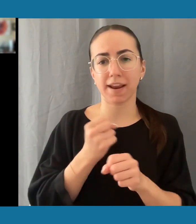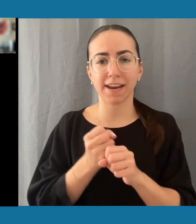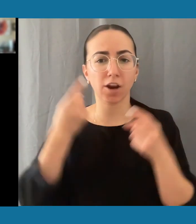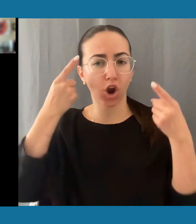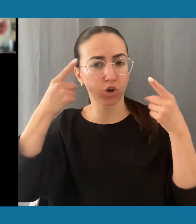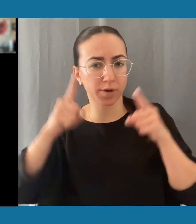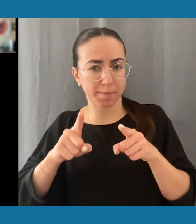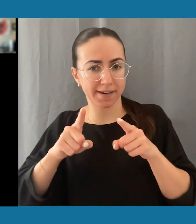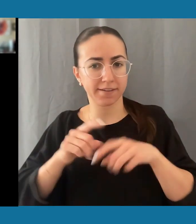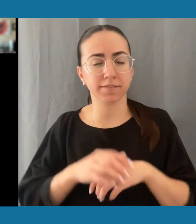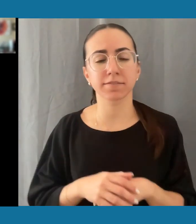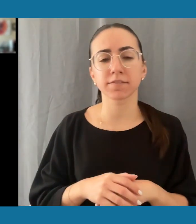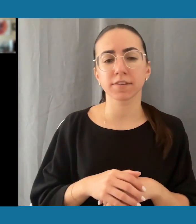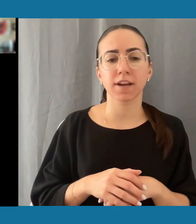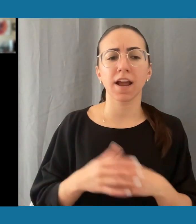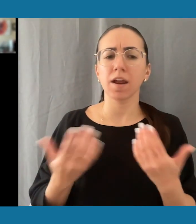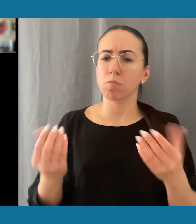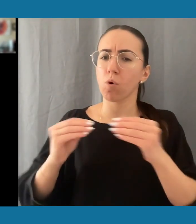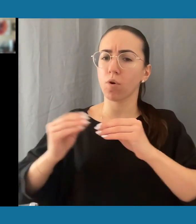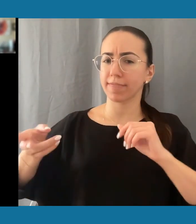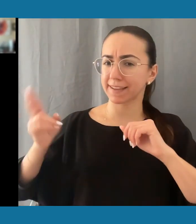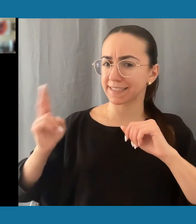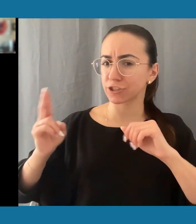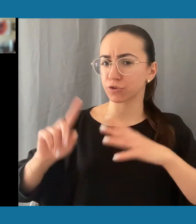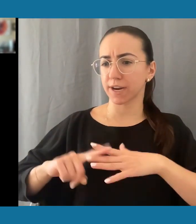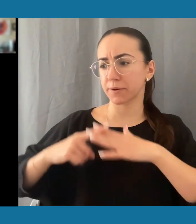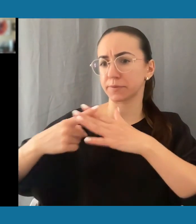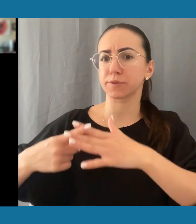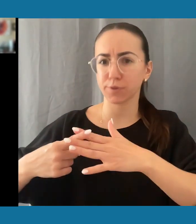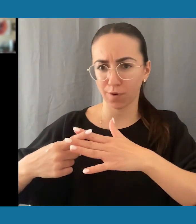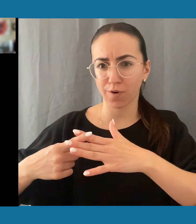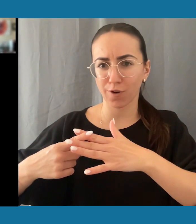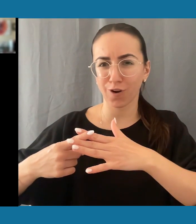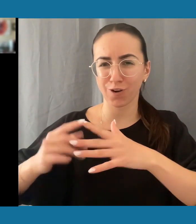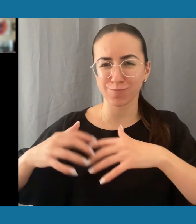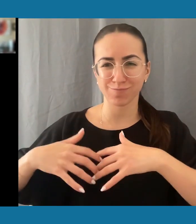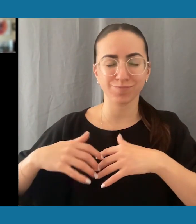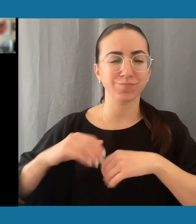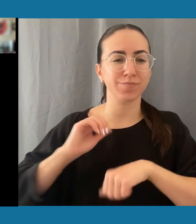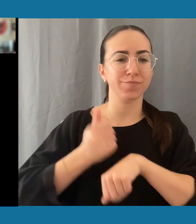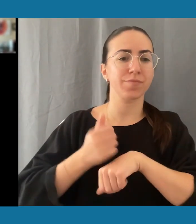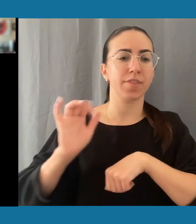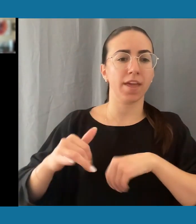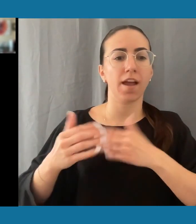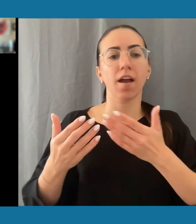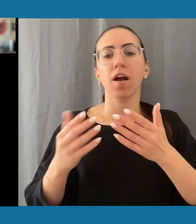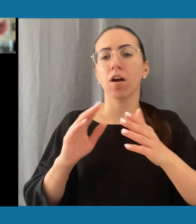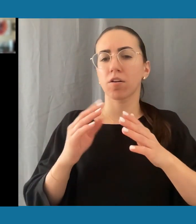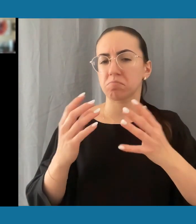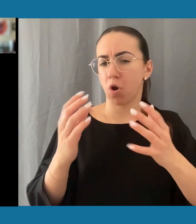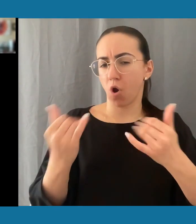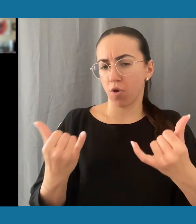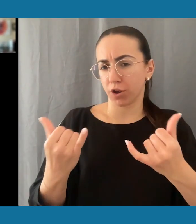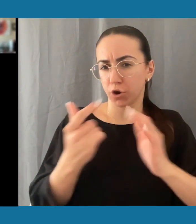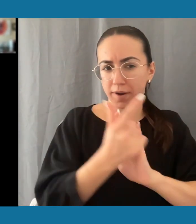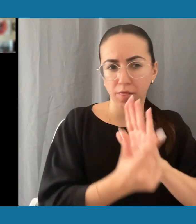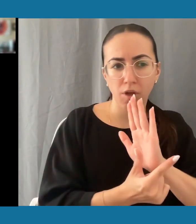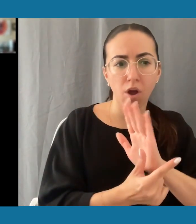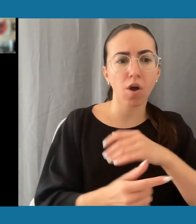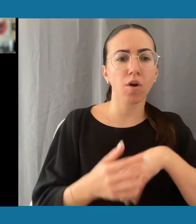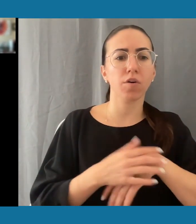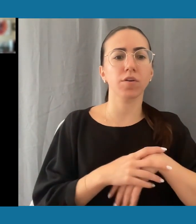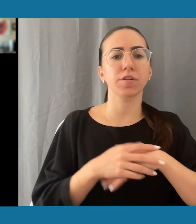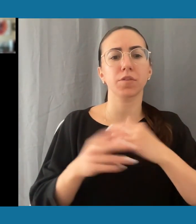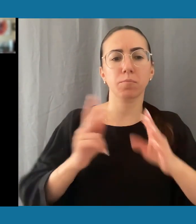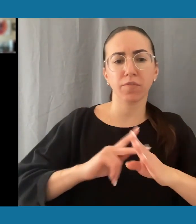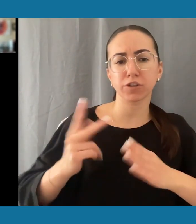the history of where this started, an overview of current laws, the statutory and professional responsibility